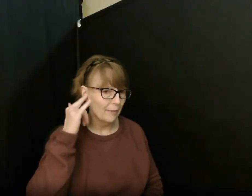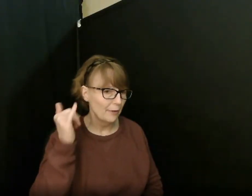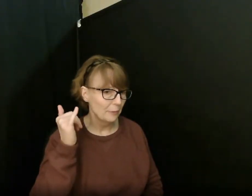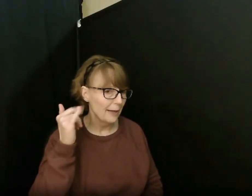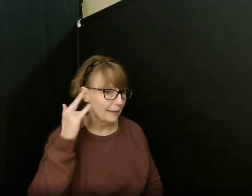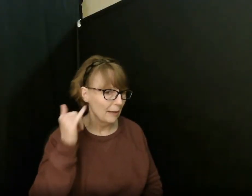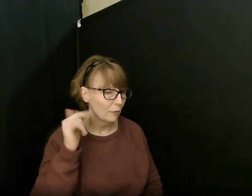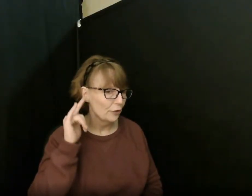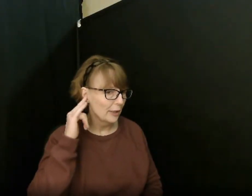this way. California.